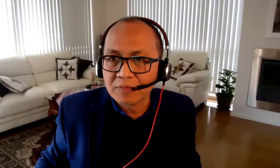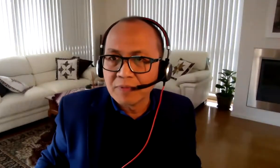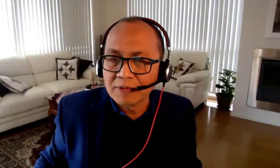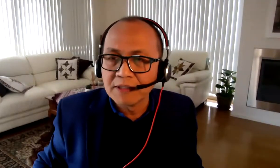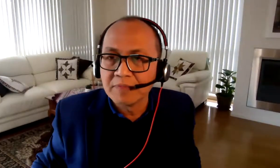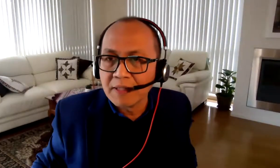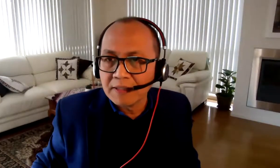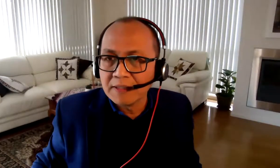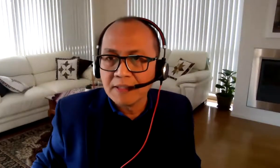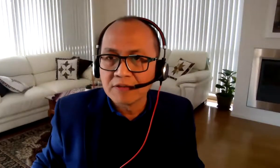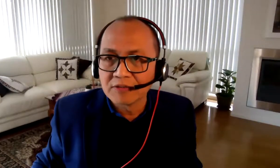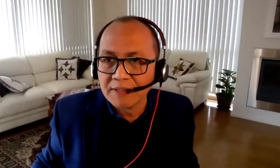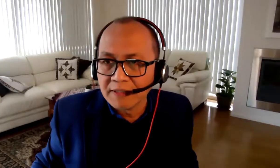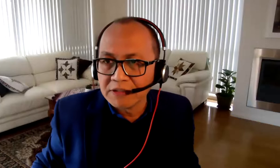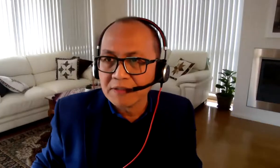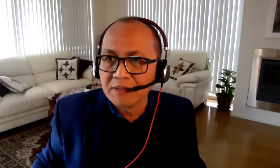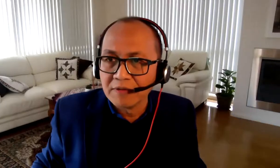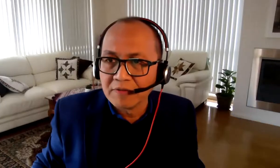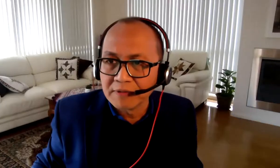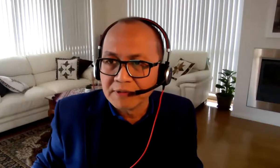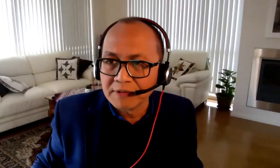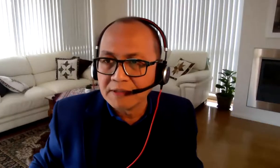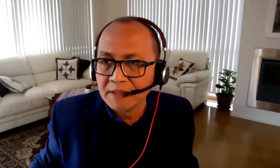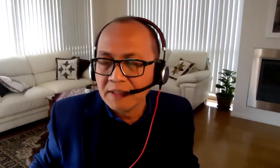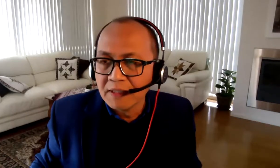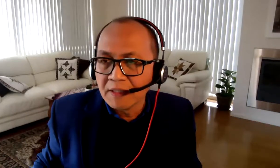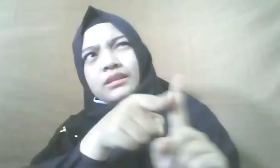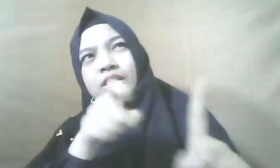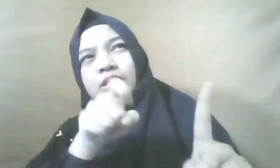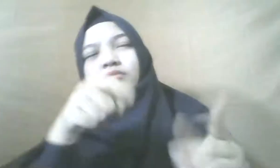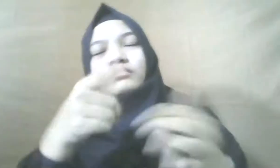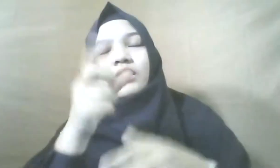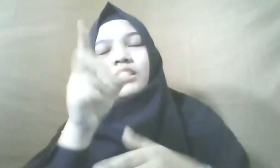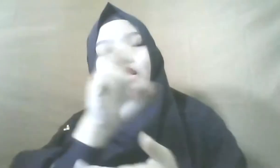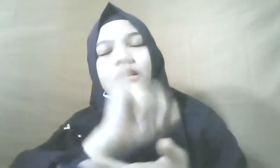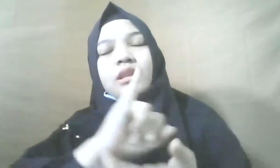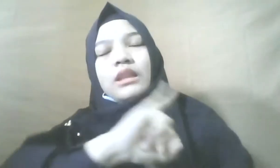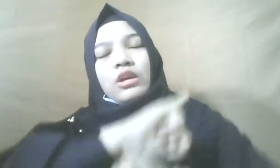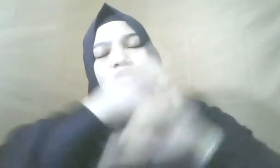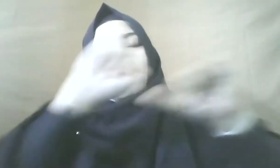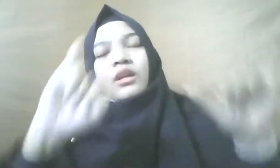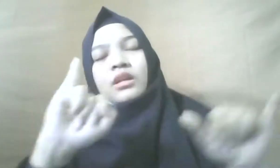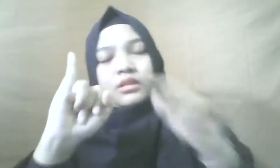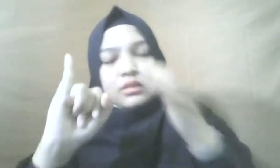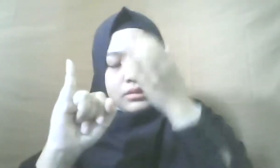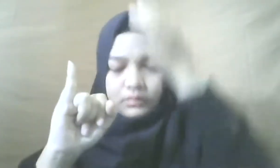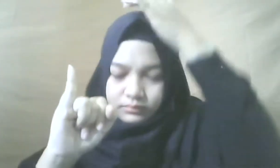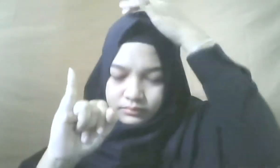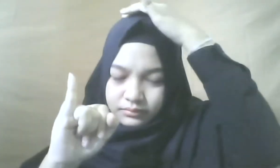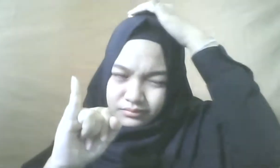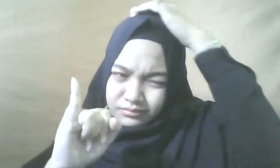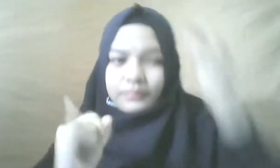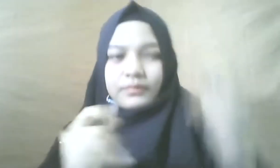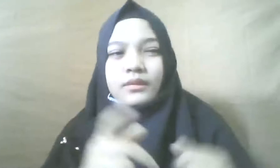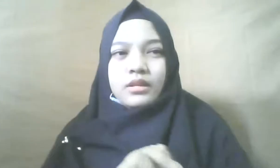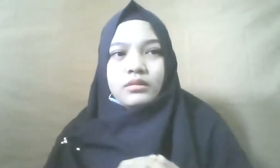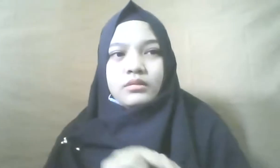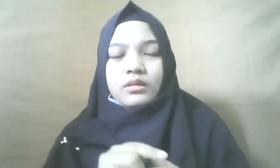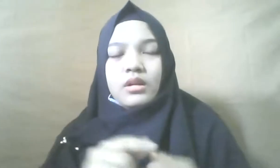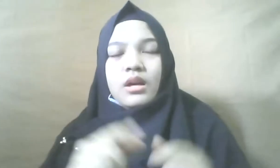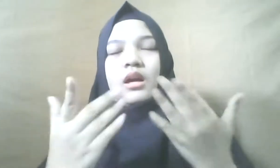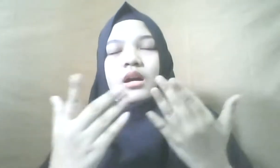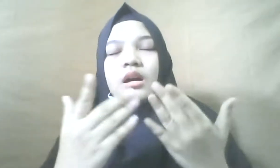is supported by the Australian National University and the Department of Foreign Affairs and Trade.